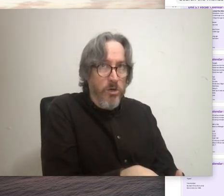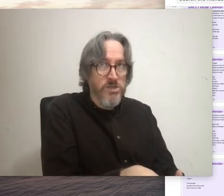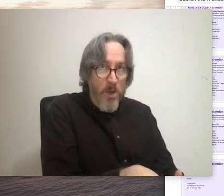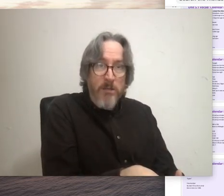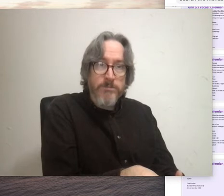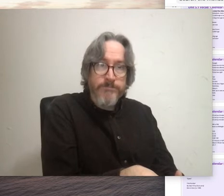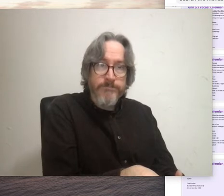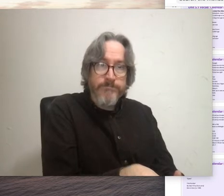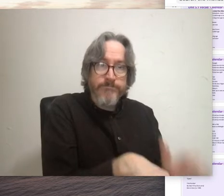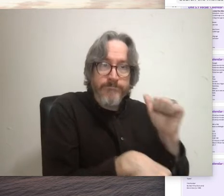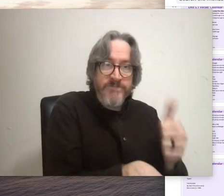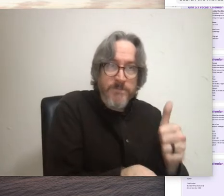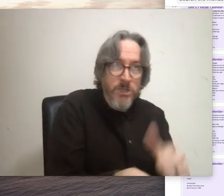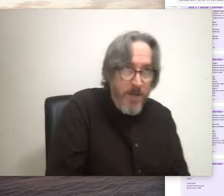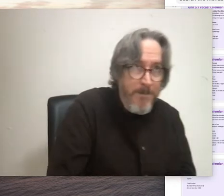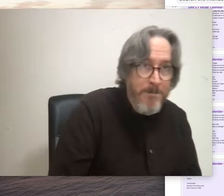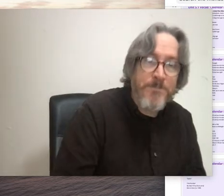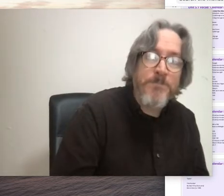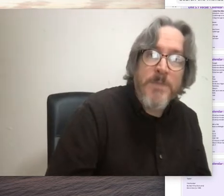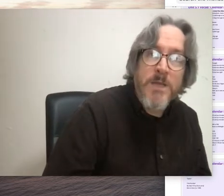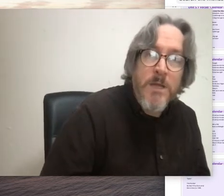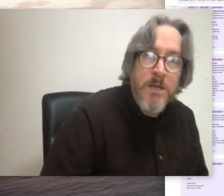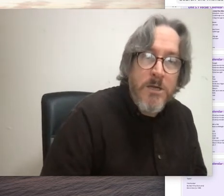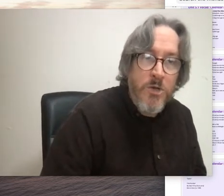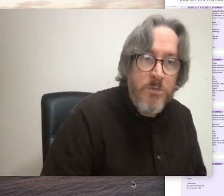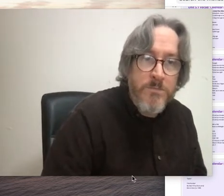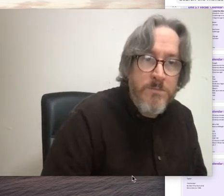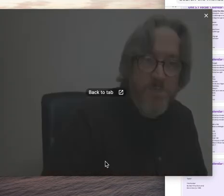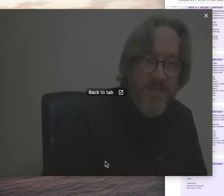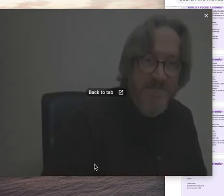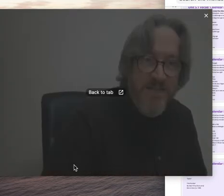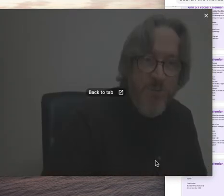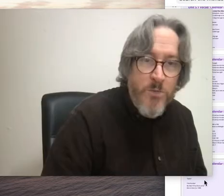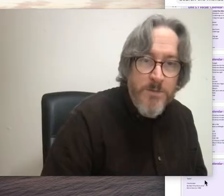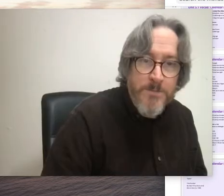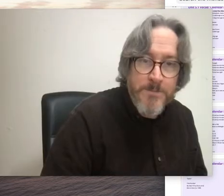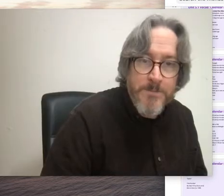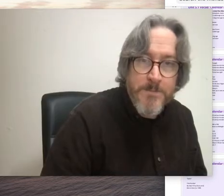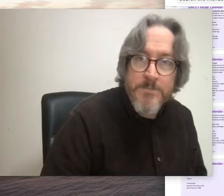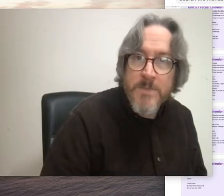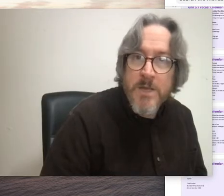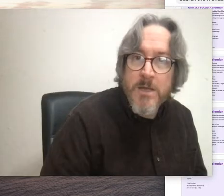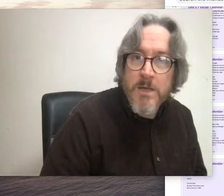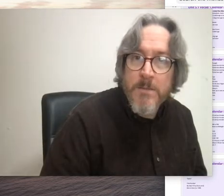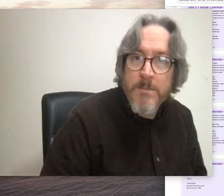works well. Okay, cool. So that's 5.1.